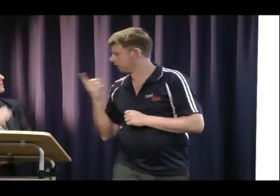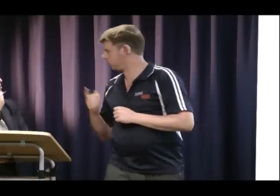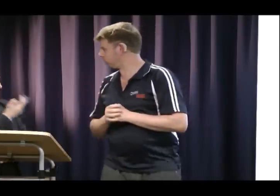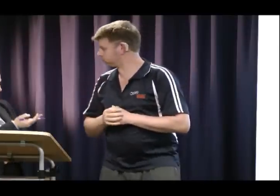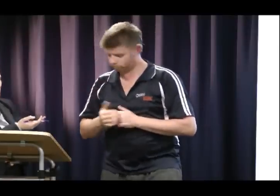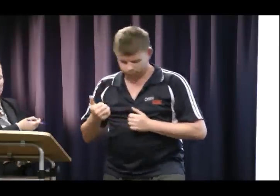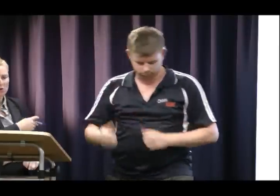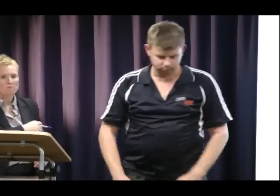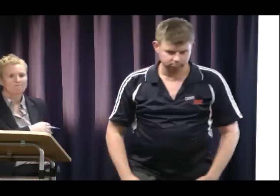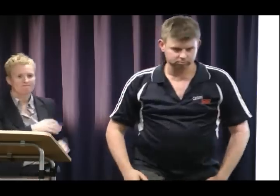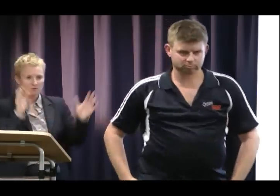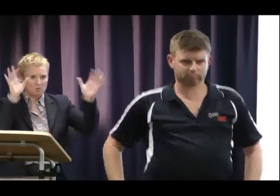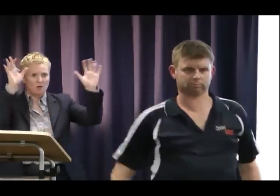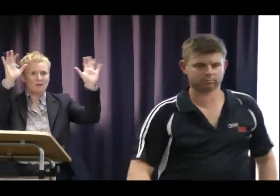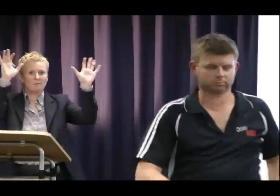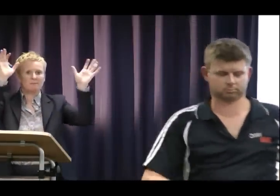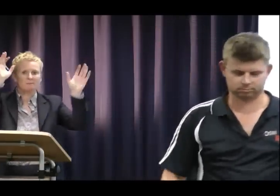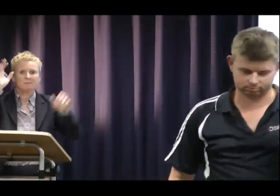you for listening.